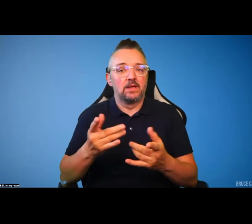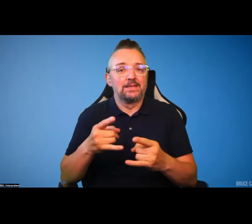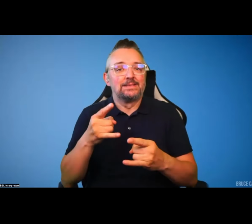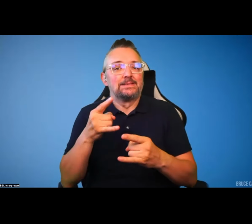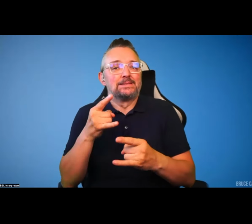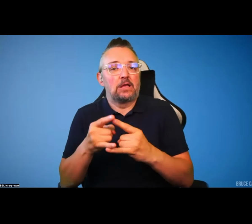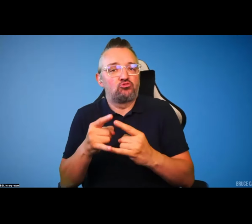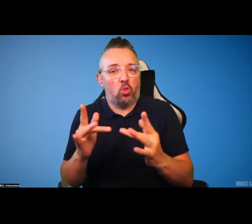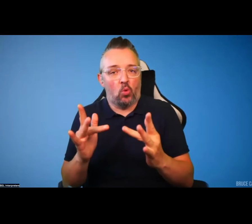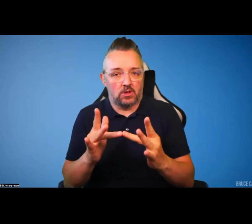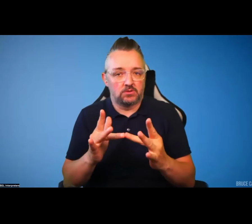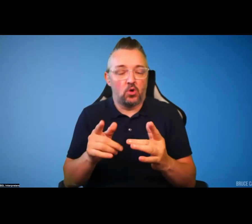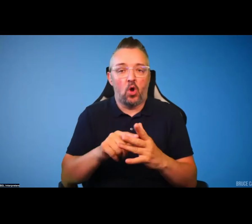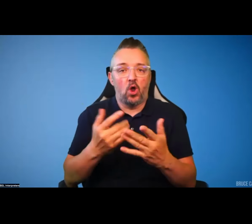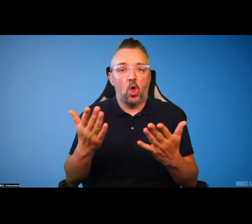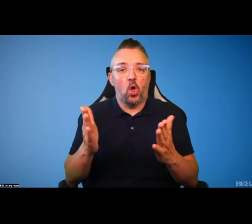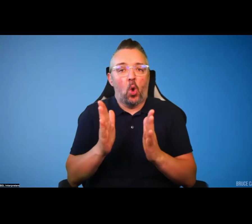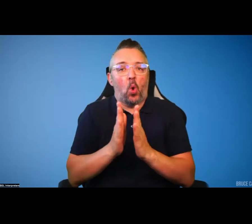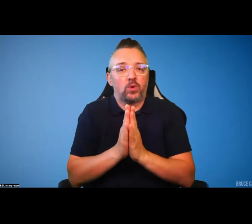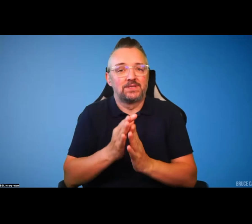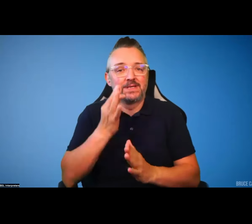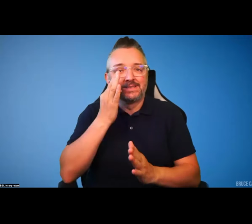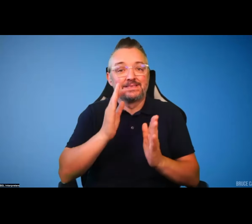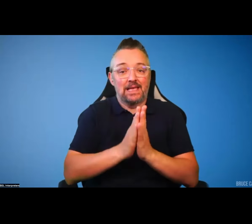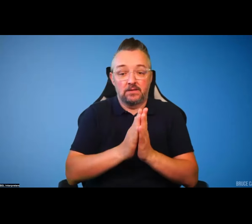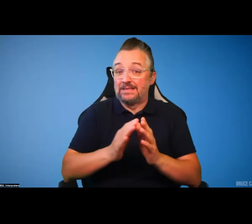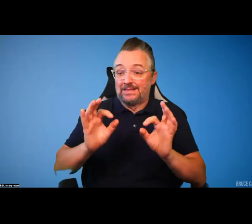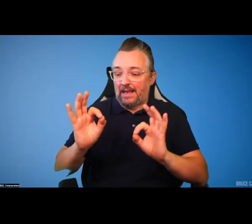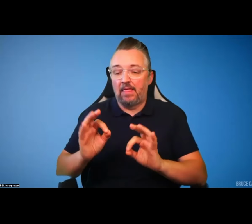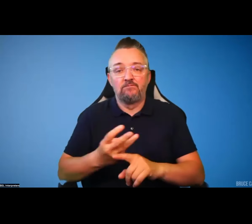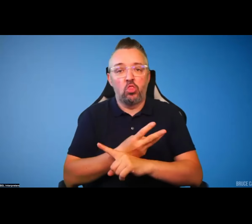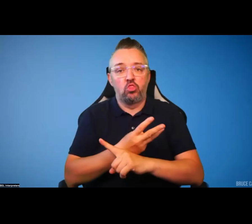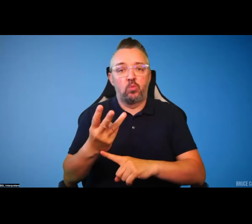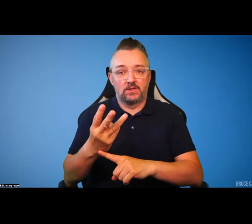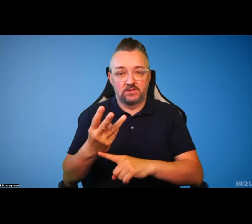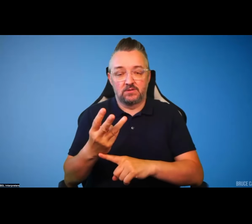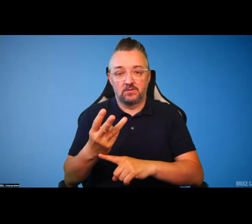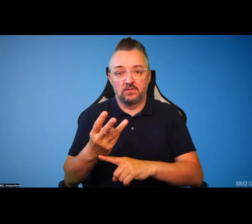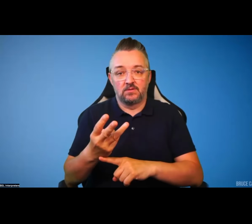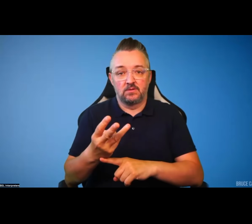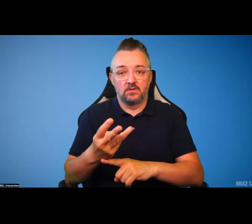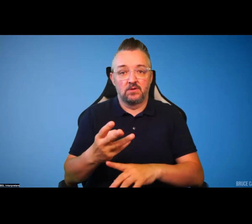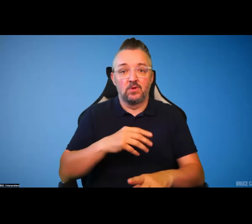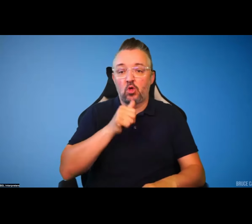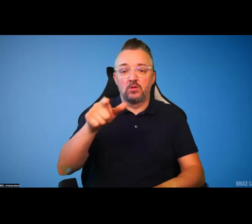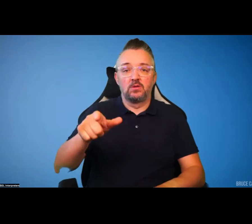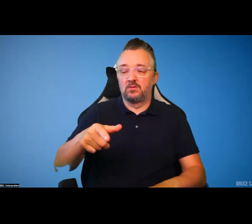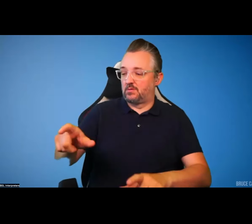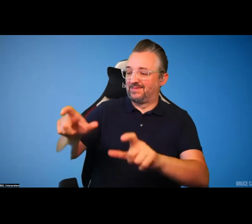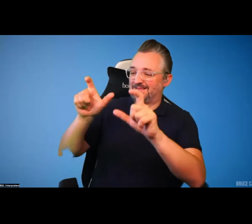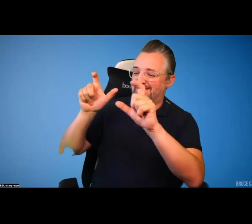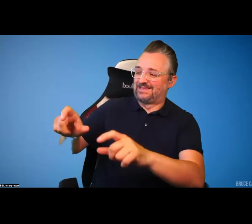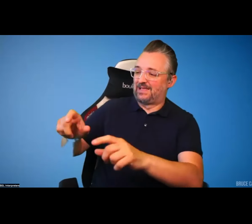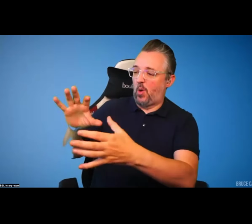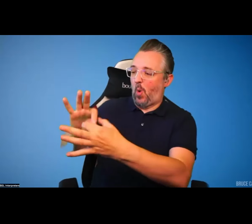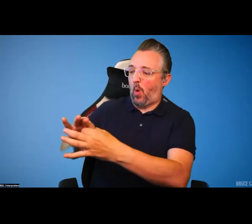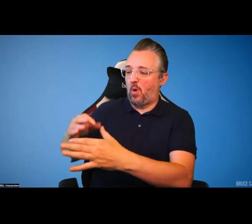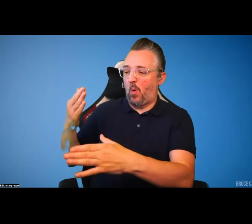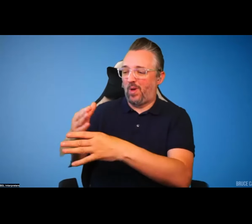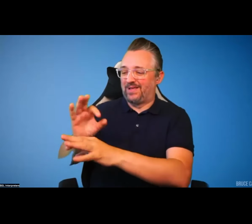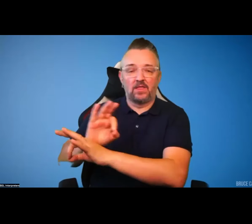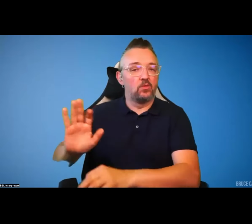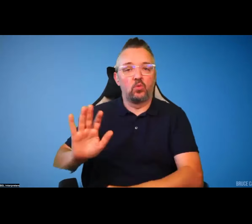contact or close skin-to-skin contact for 3 weeks after that contact. So we don't say stay at home, don't go to work, don't do anything